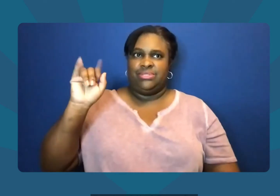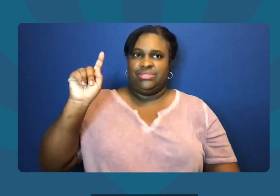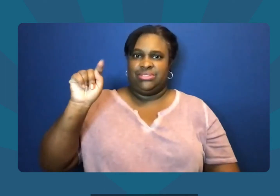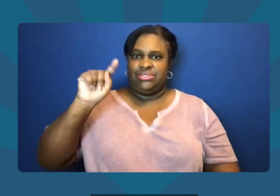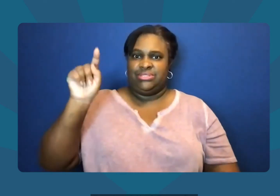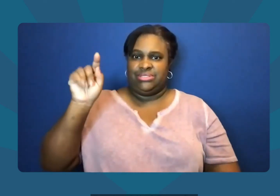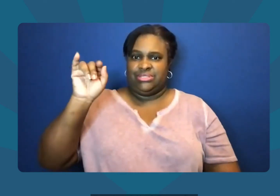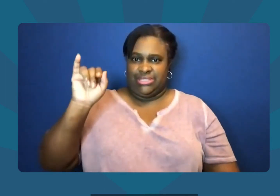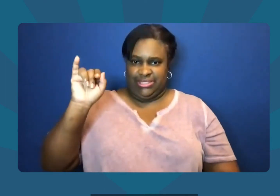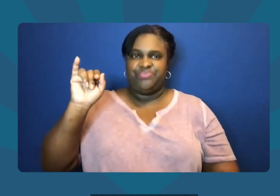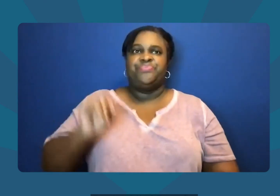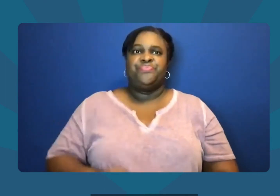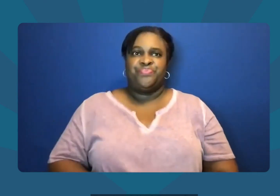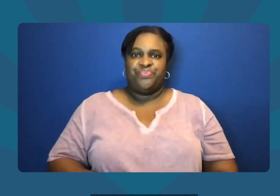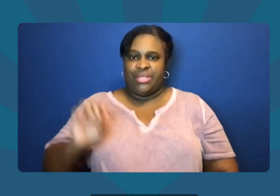Mitzi,